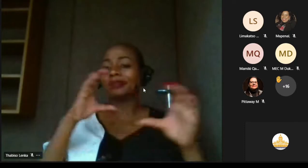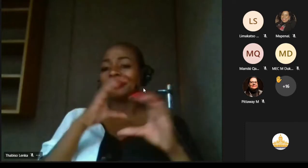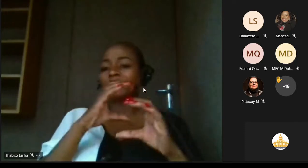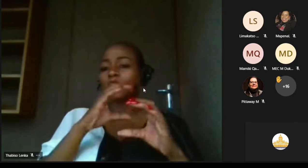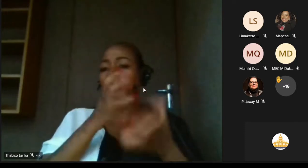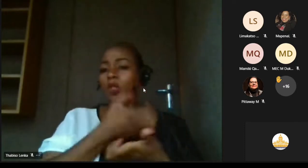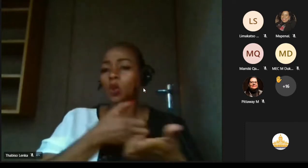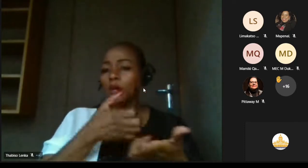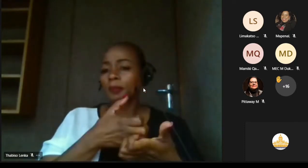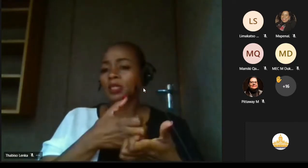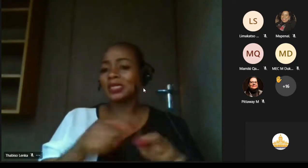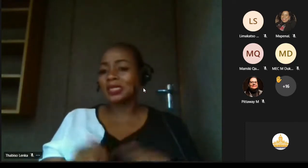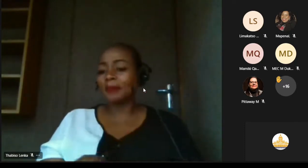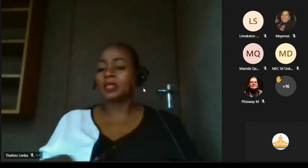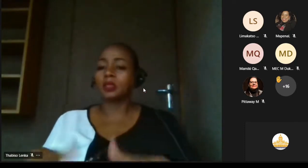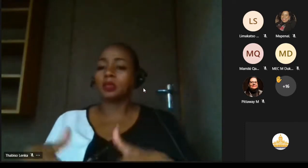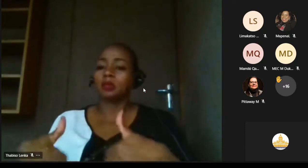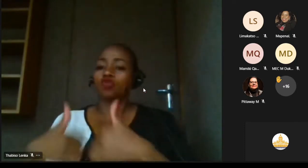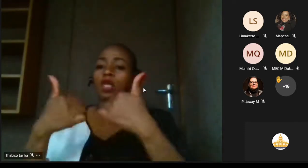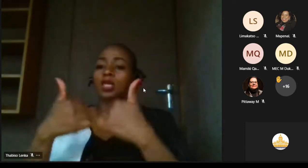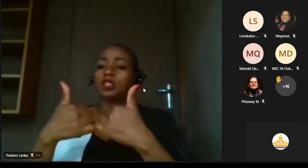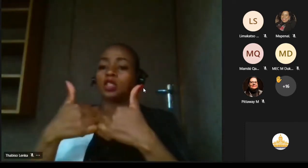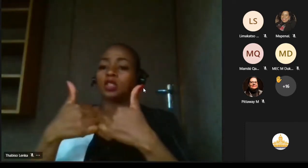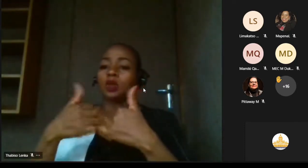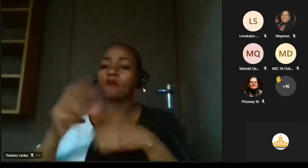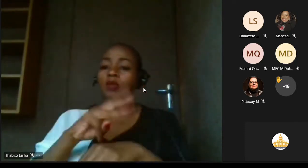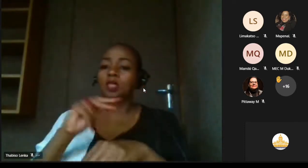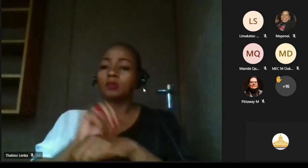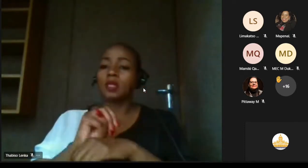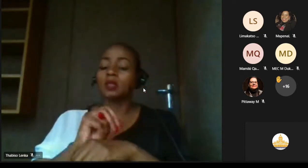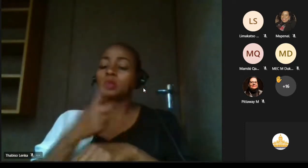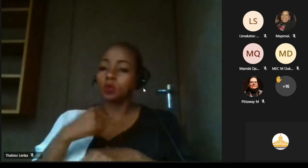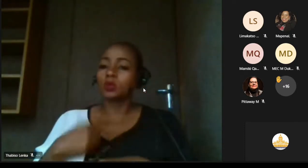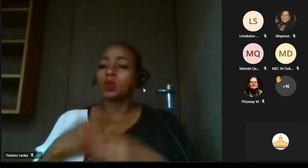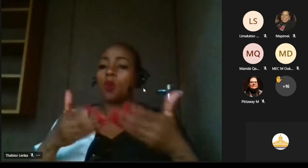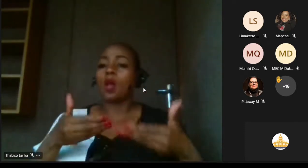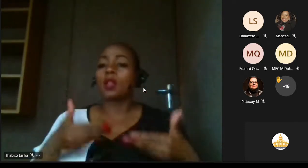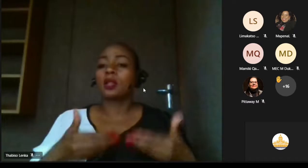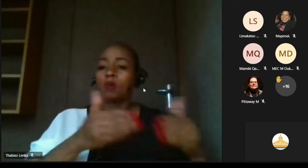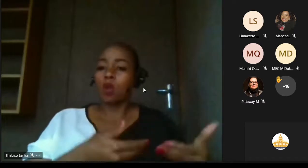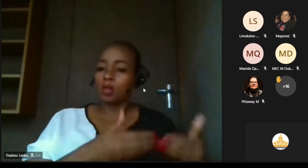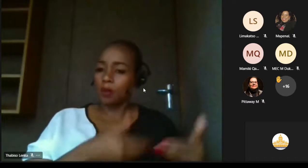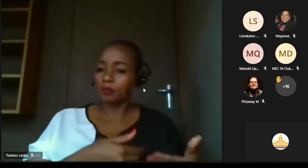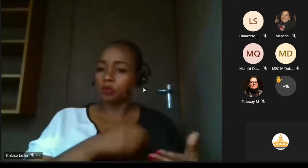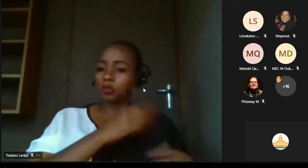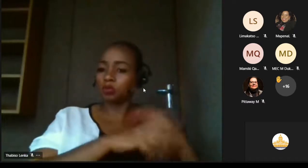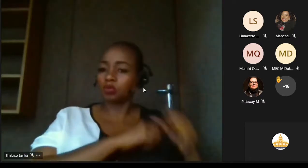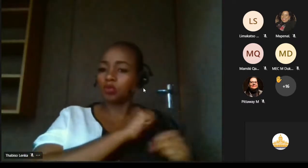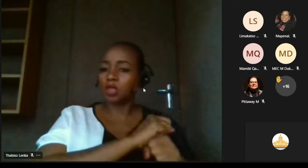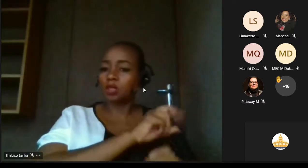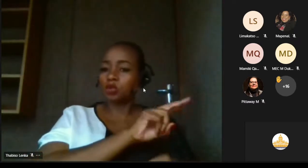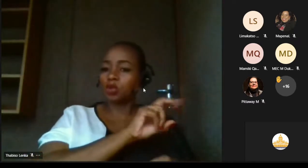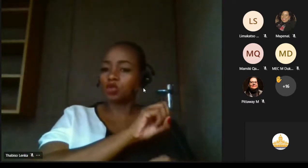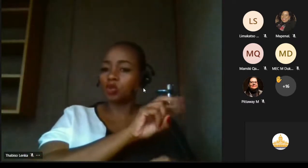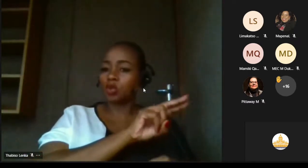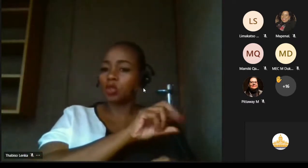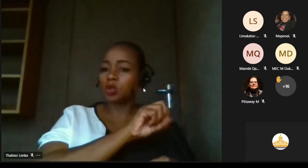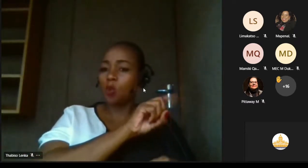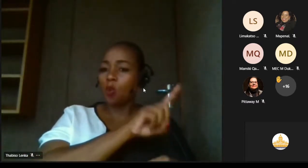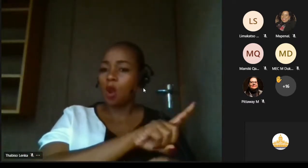reflecting on the challenges and the critical performance of municipalities, we welcome the Cabinet's 2021 financial strategy for